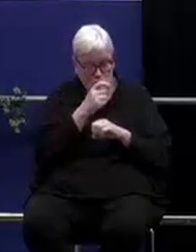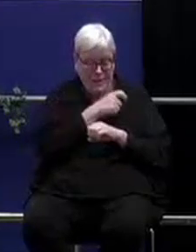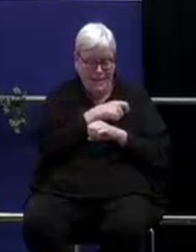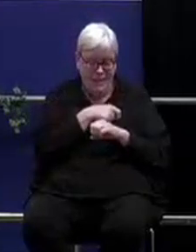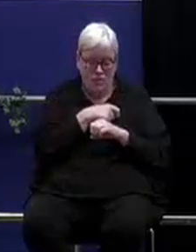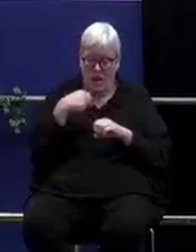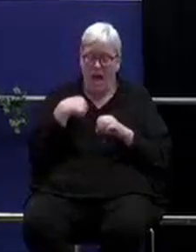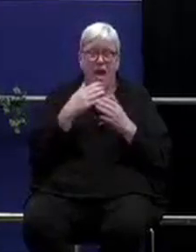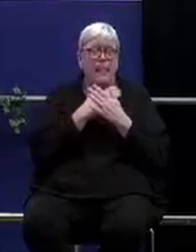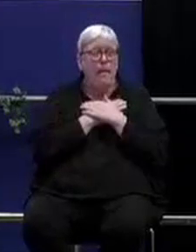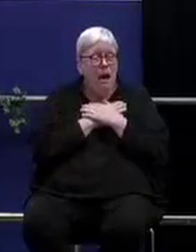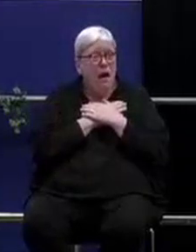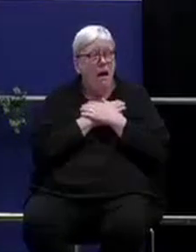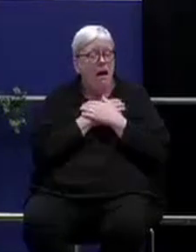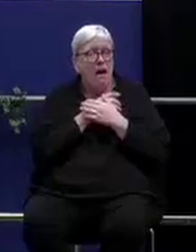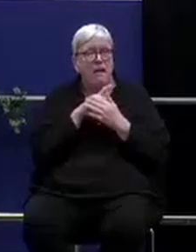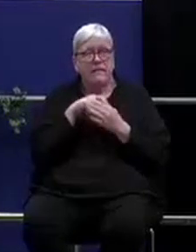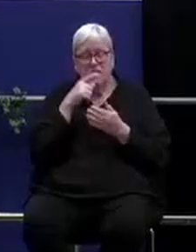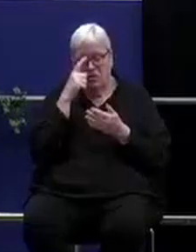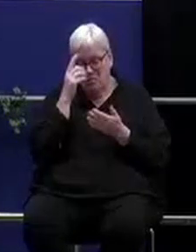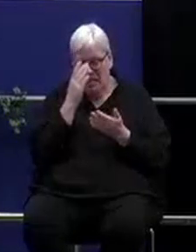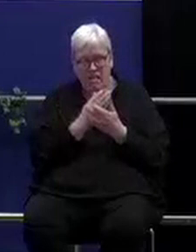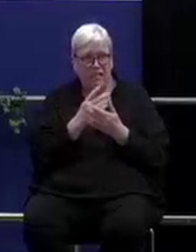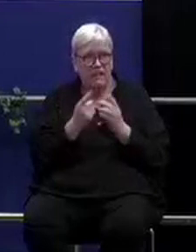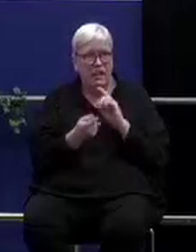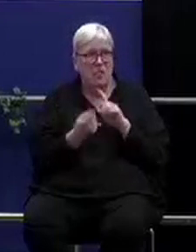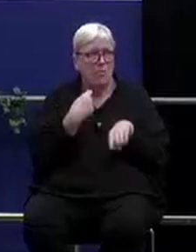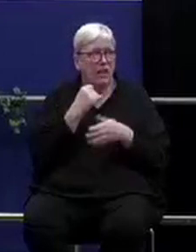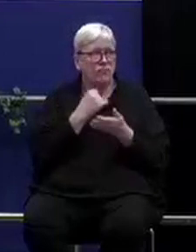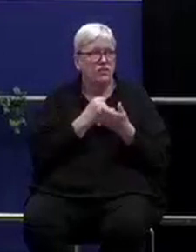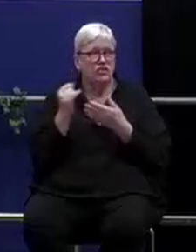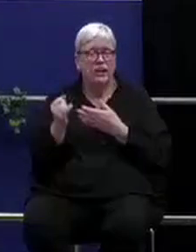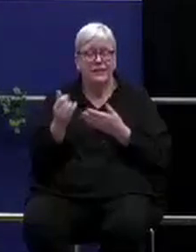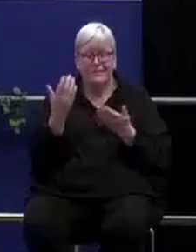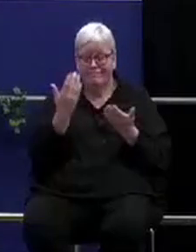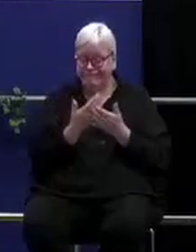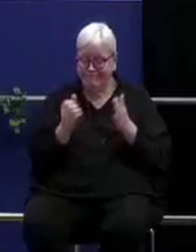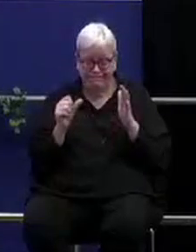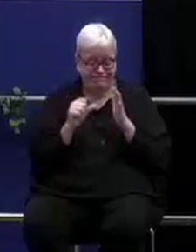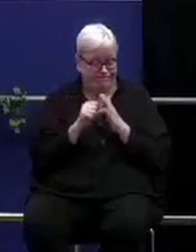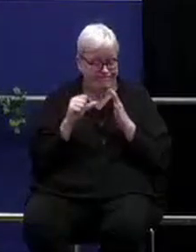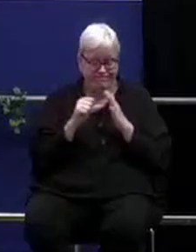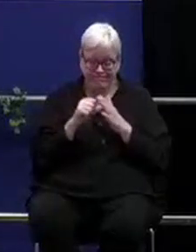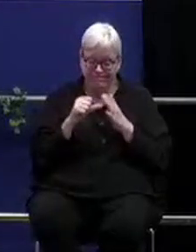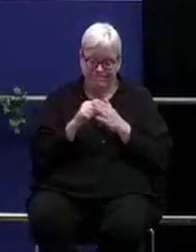I loved, and I couldn't kind of believe it. And again, it shows you that there's a hurdle to everything, because I think I thought once I had the agent, I